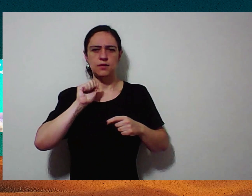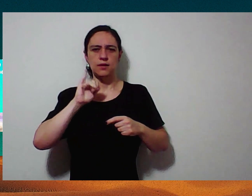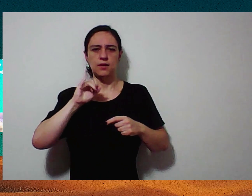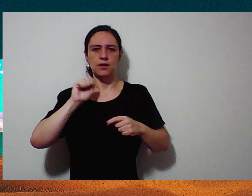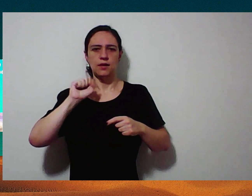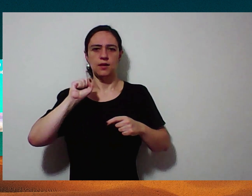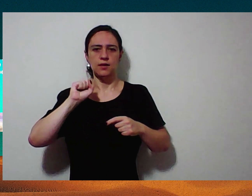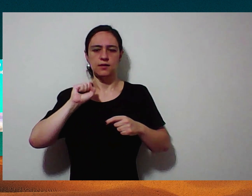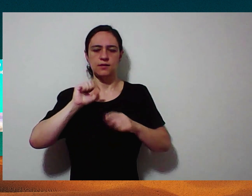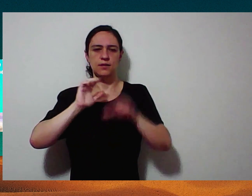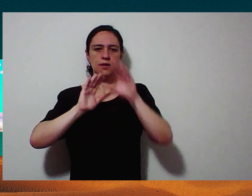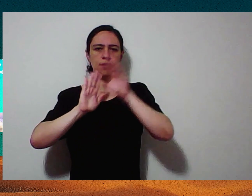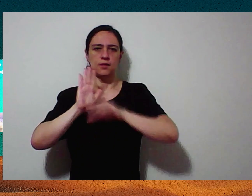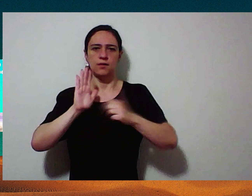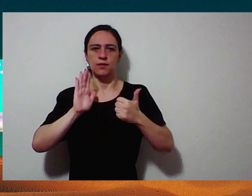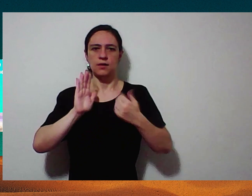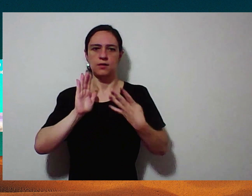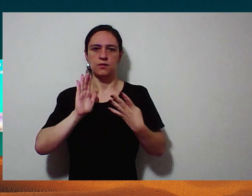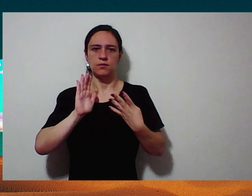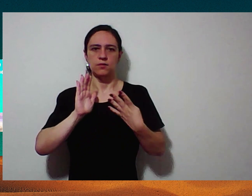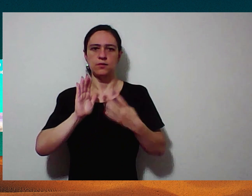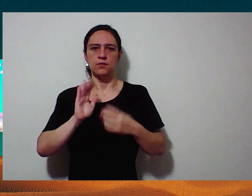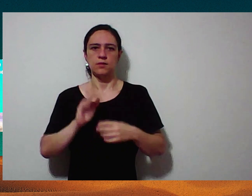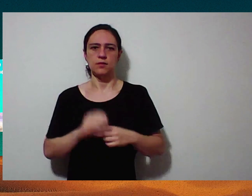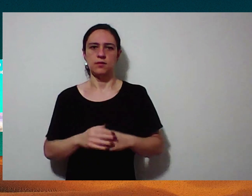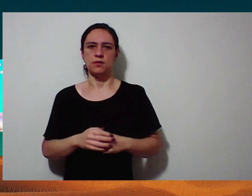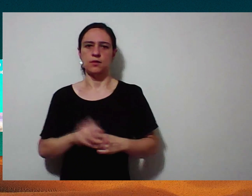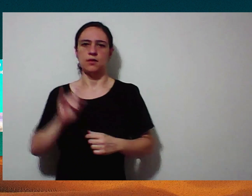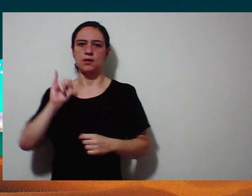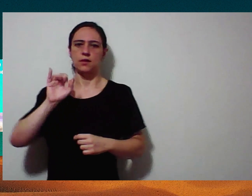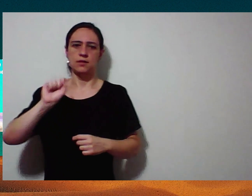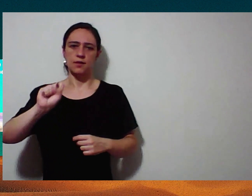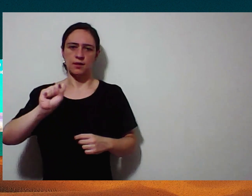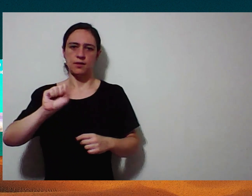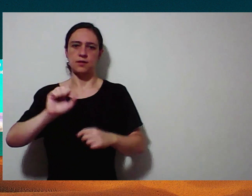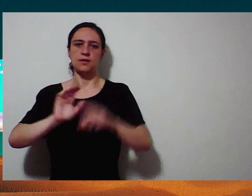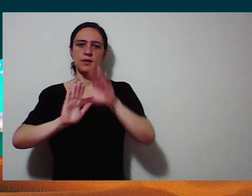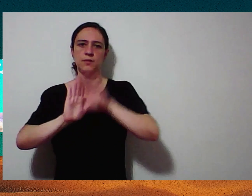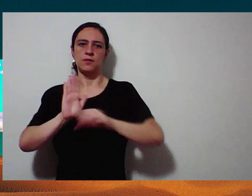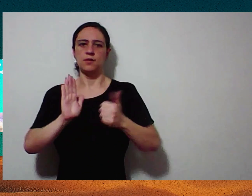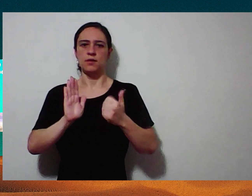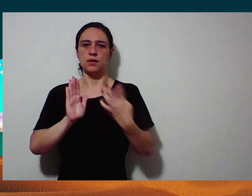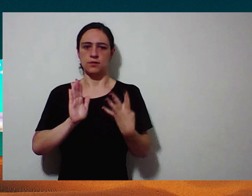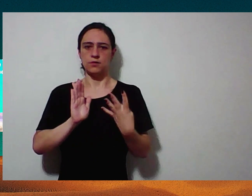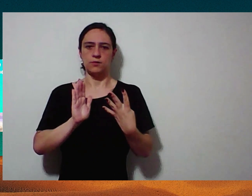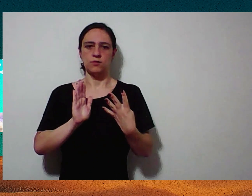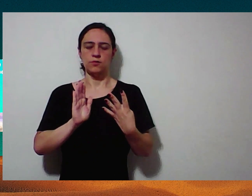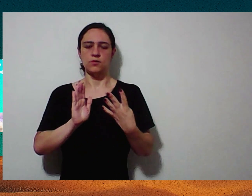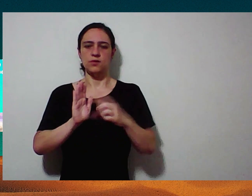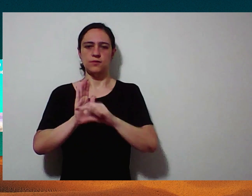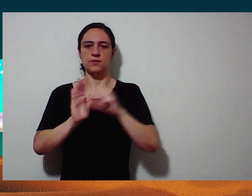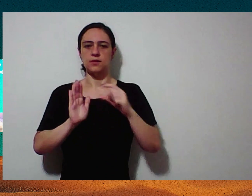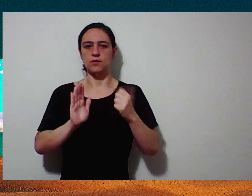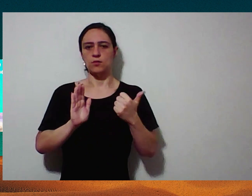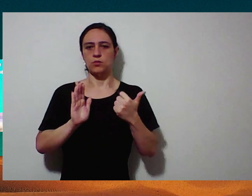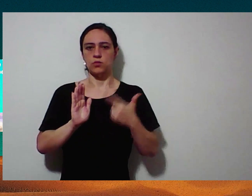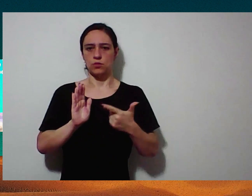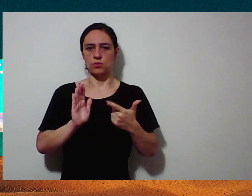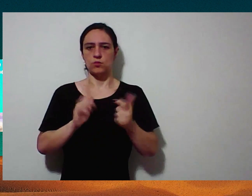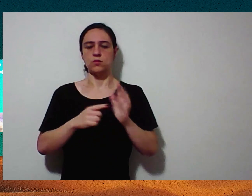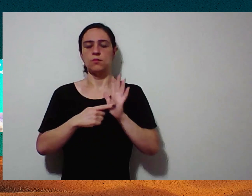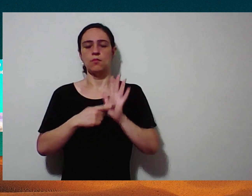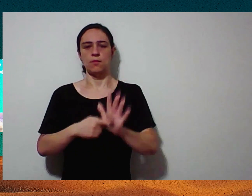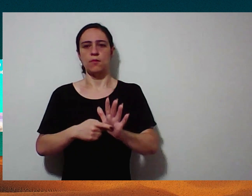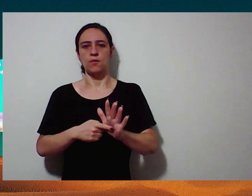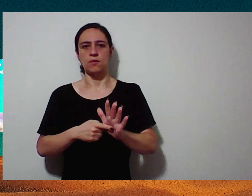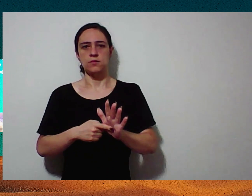this portion here in Ezekiel. Versículo 12 diz, Isaías 14, versículo 12, diz: como caíste do céu,